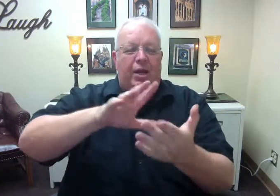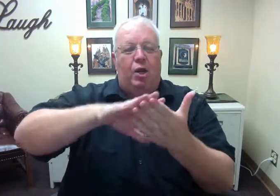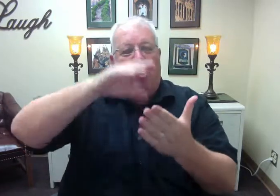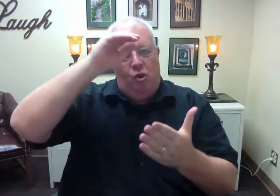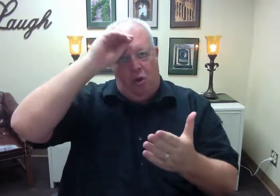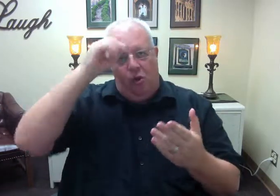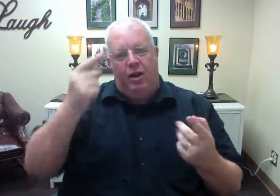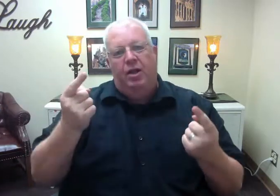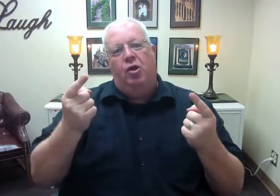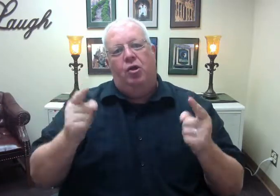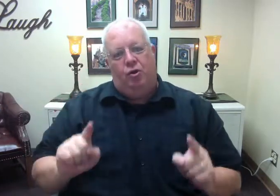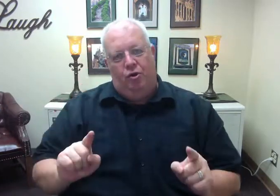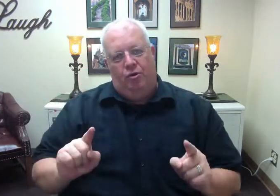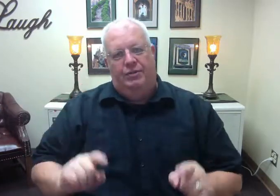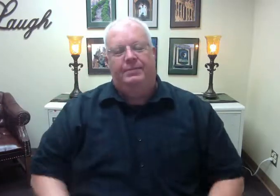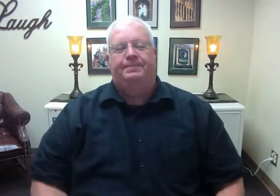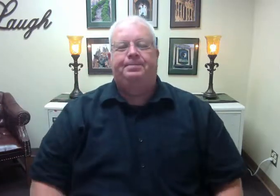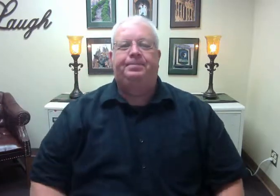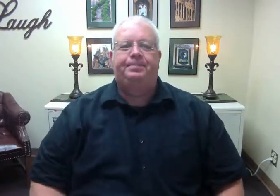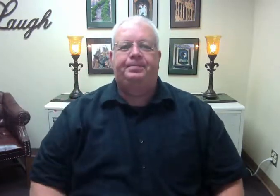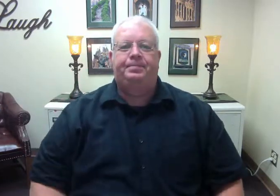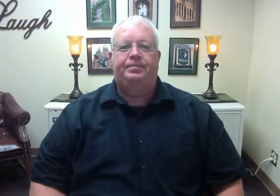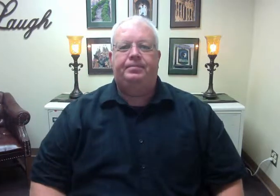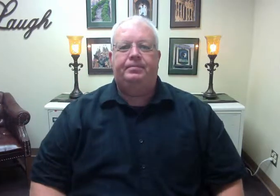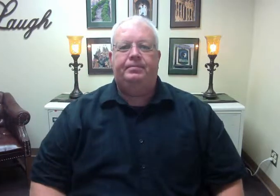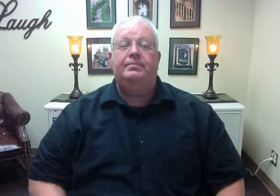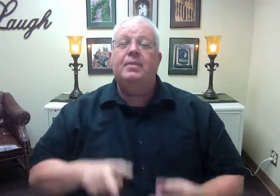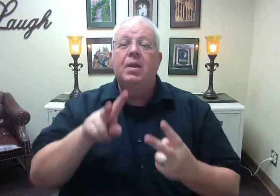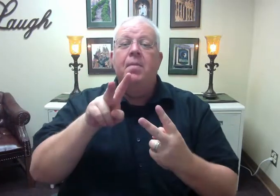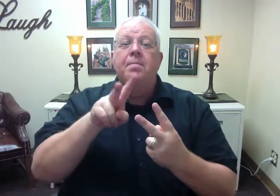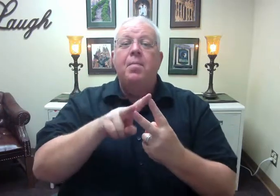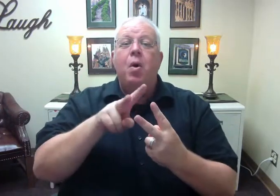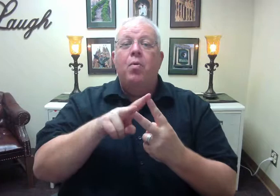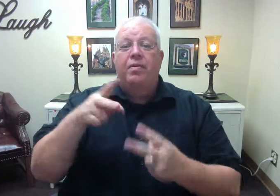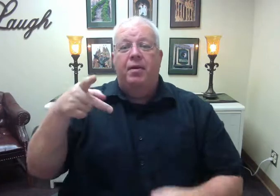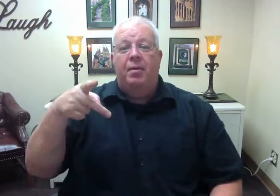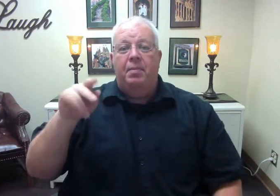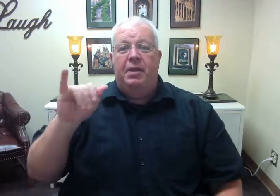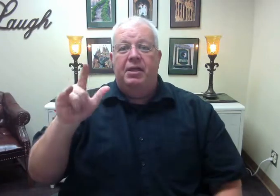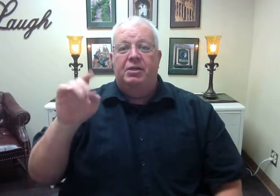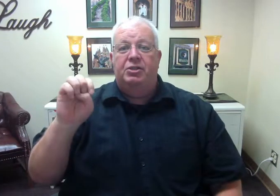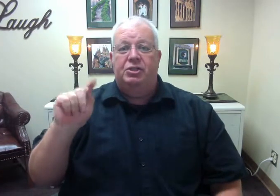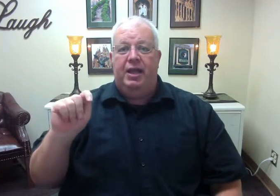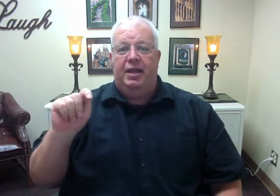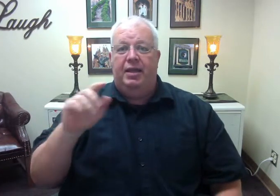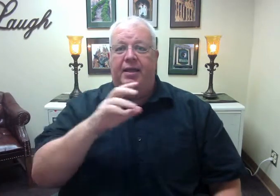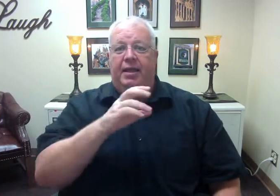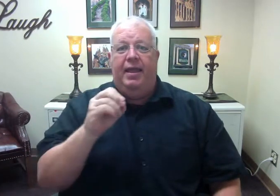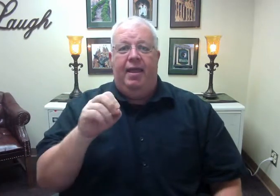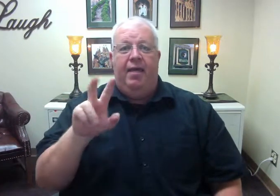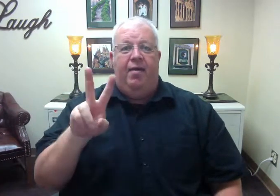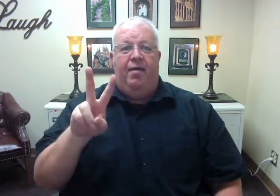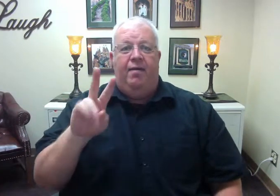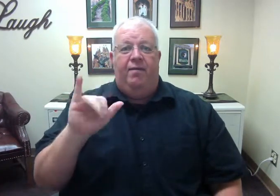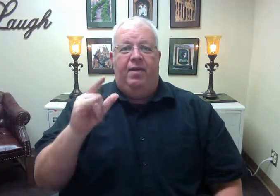Both Piaget and Vygotsky had major impacts on the field of childhood development